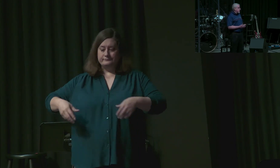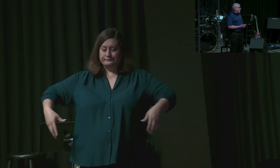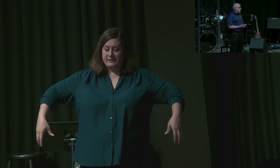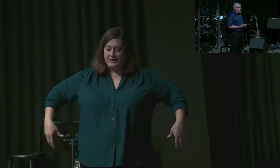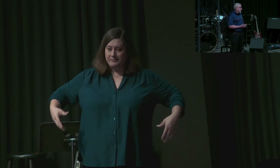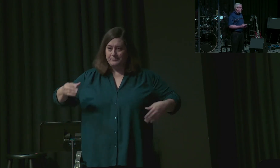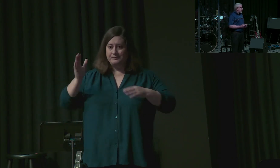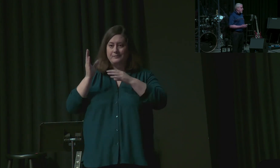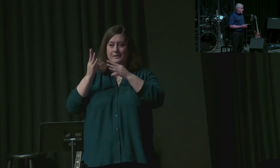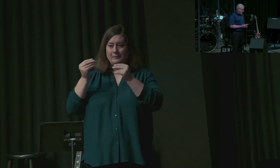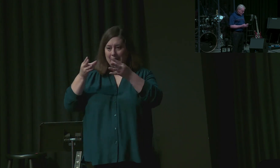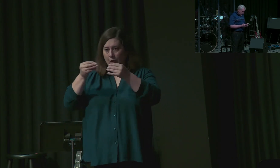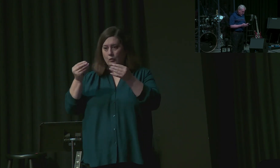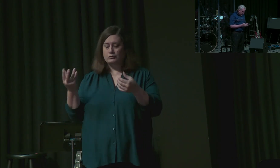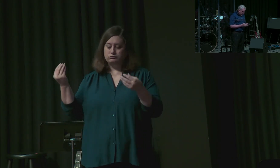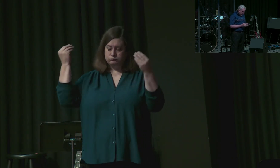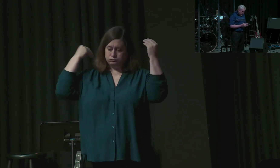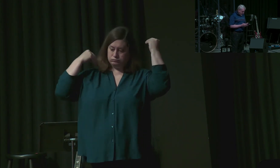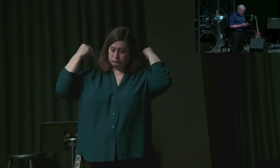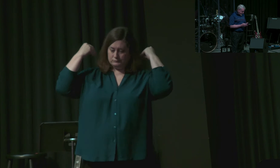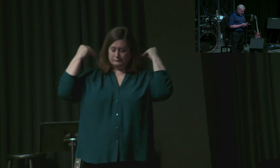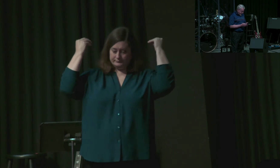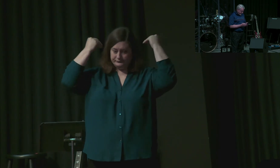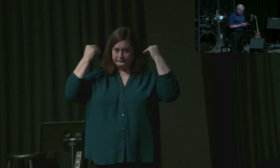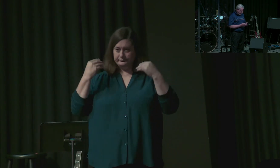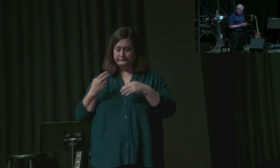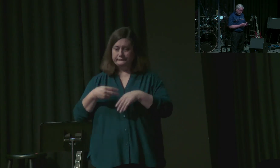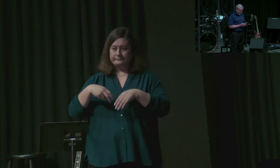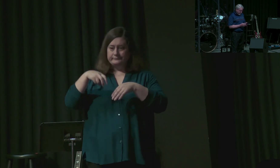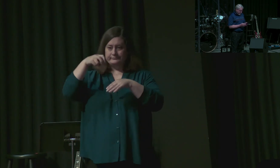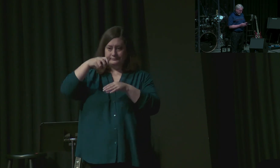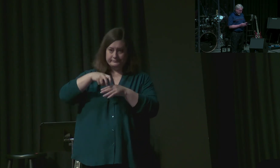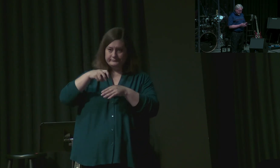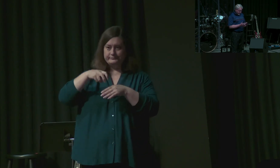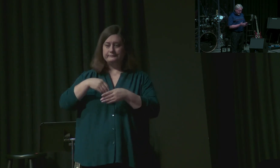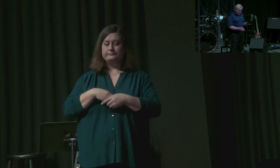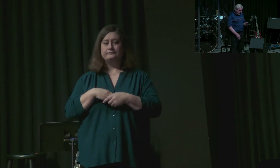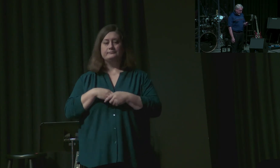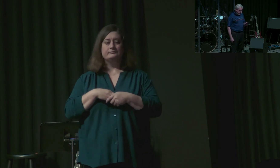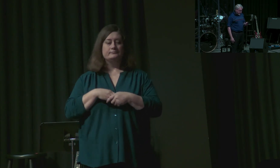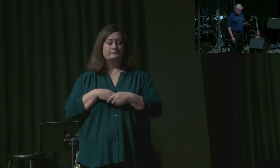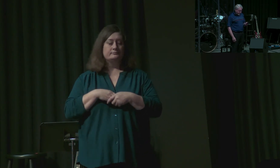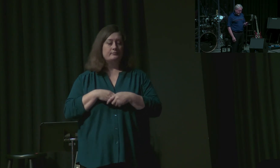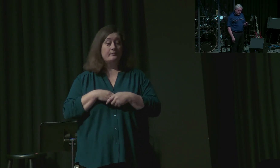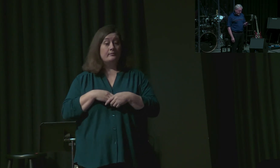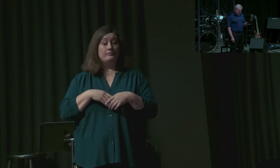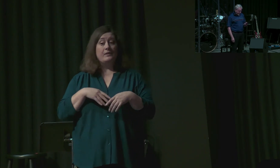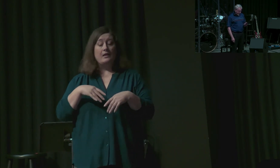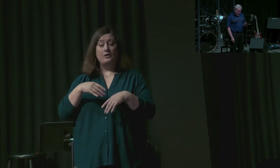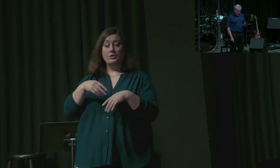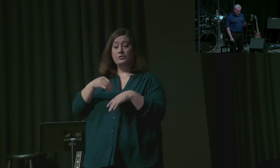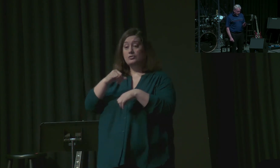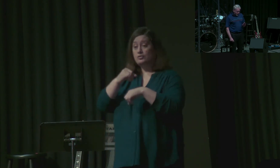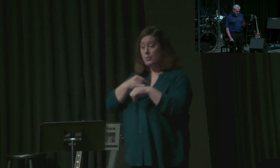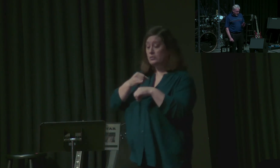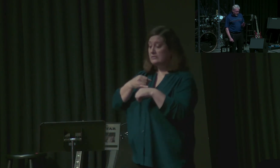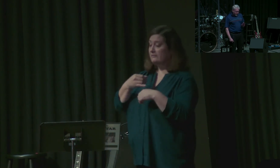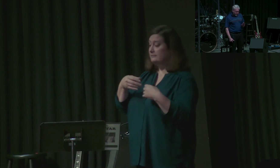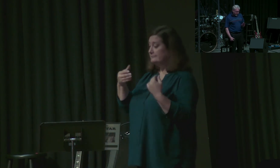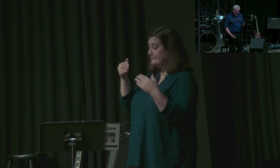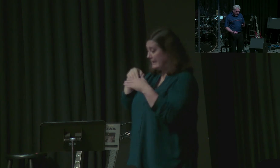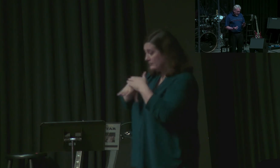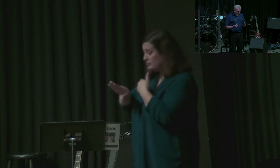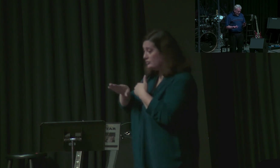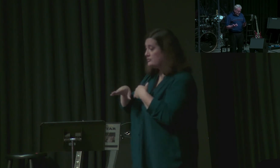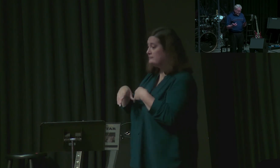sit comfortably and to lean on his staff. Joseph enters to stand by his father's bed, and Jacob looks at